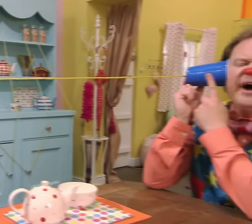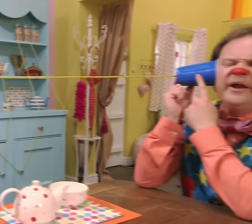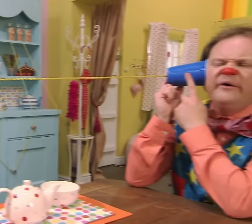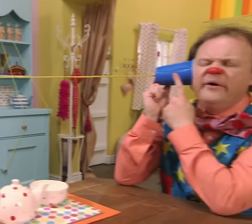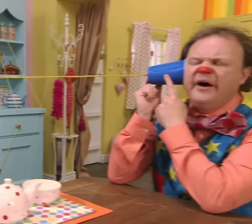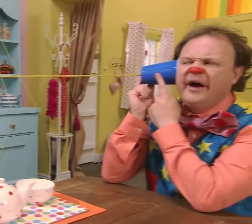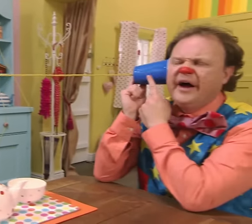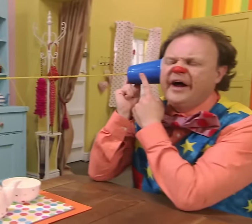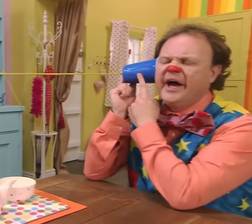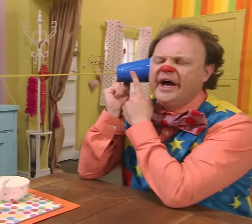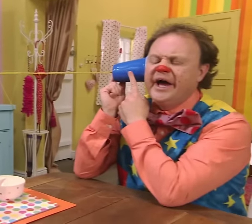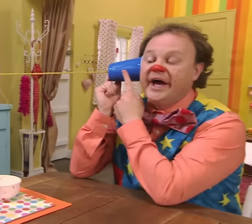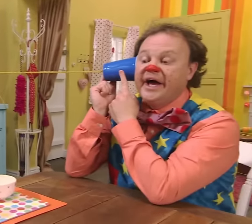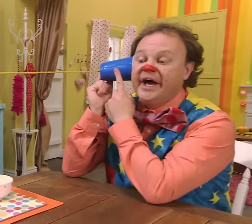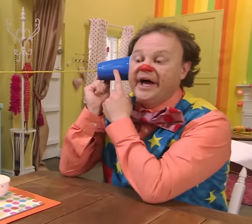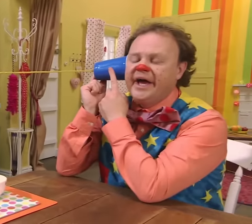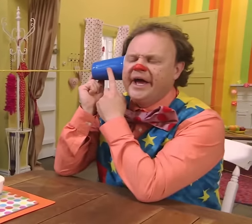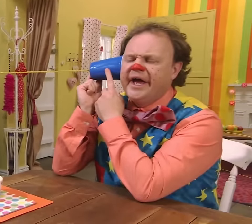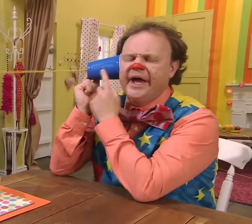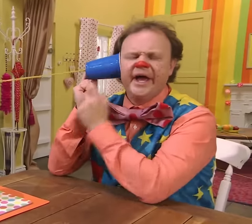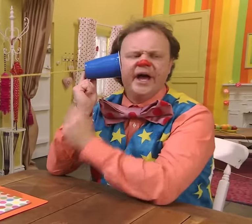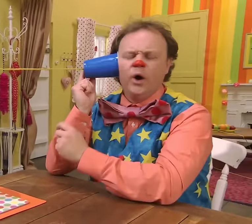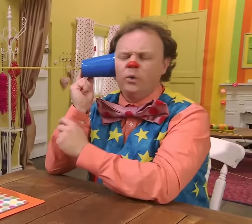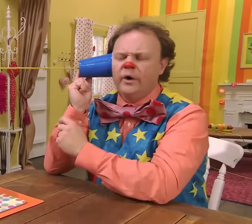Hello? Hello, Mr. Tumble.